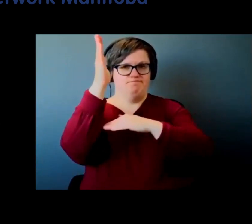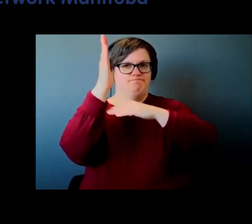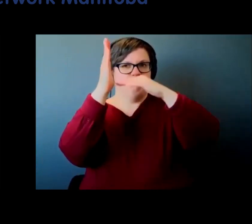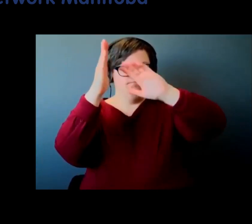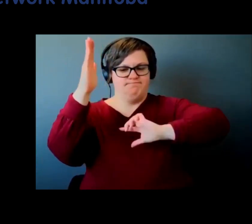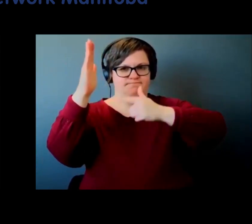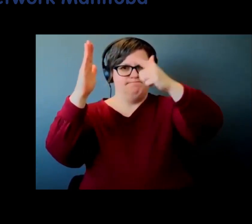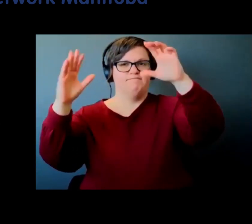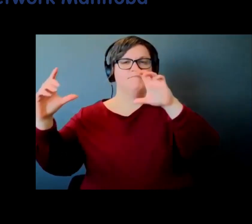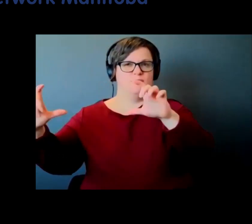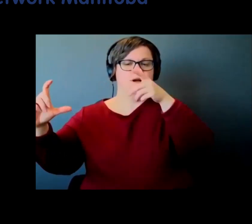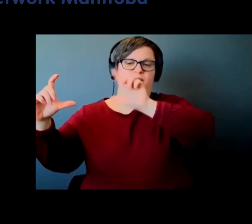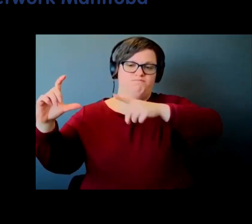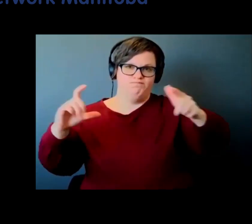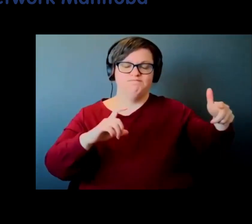and